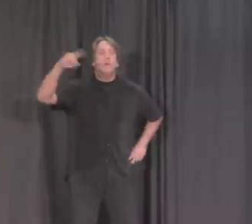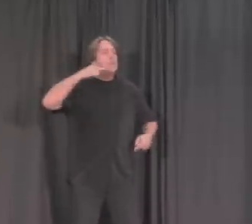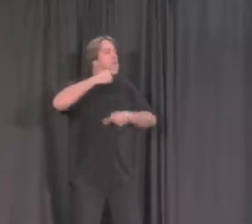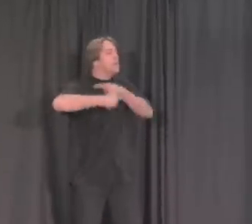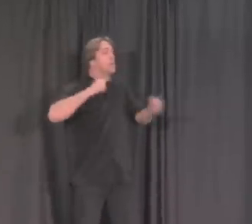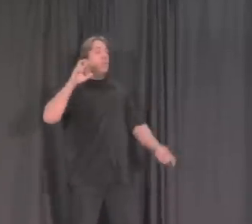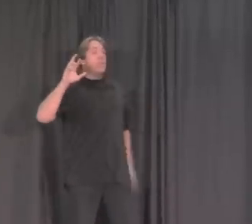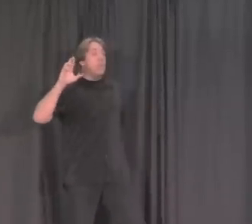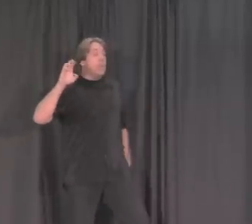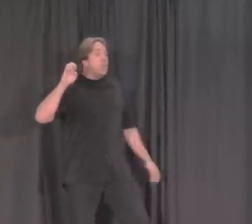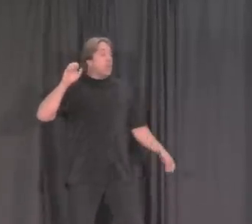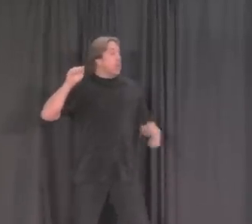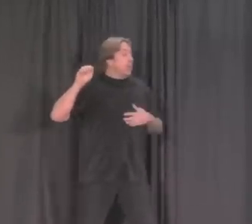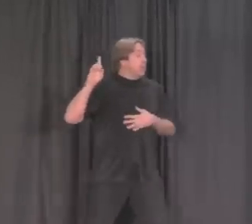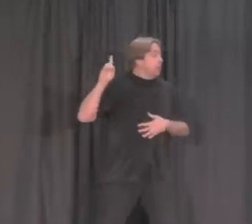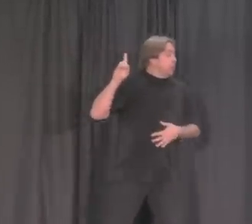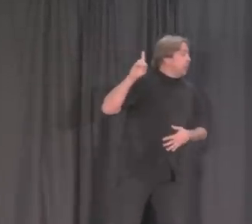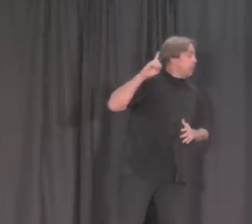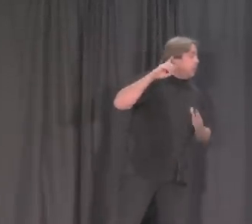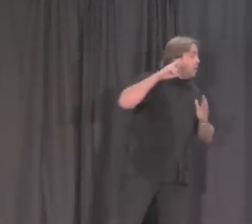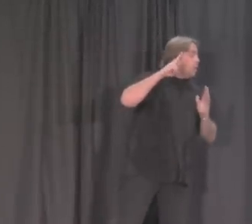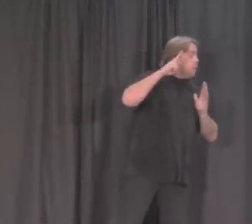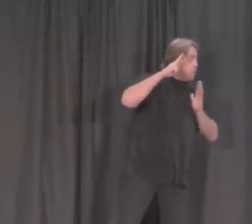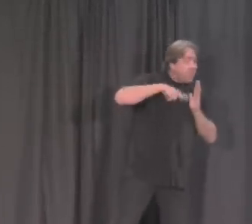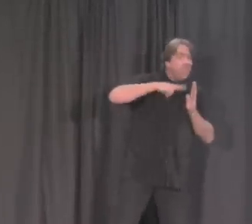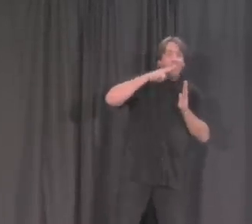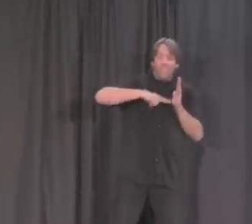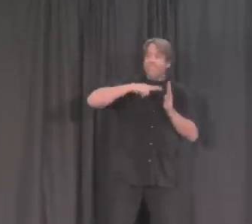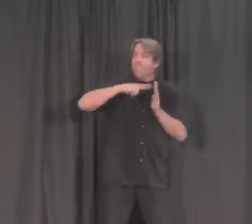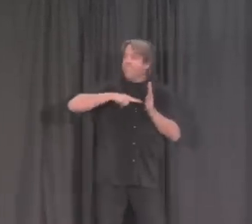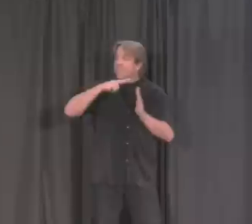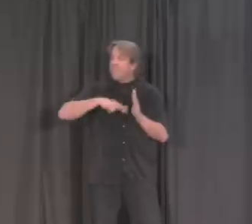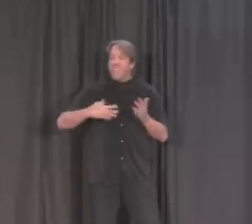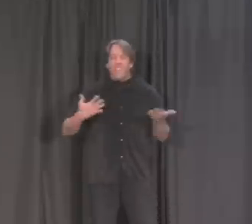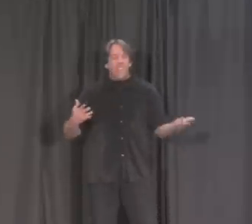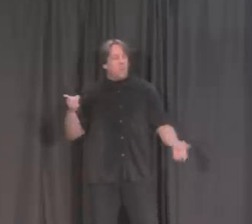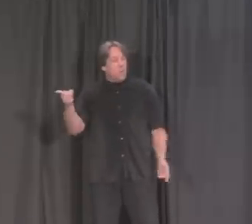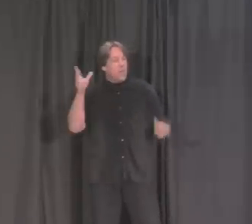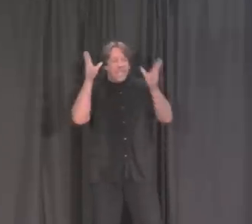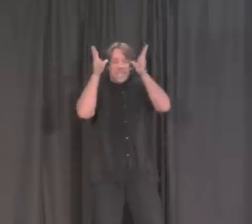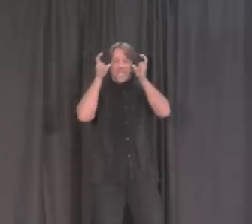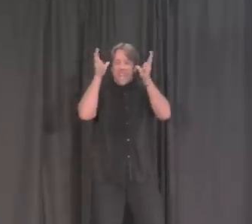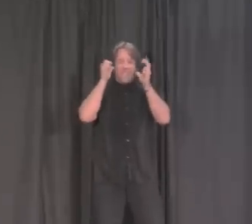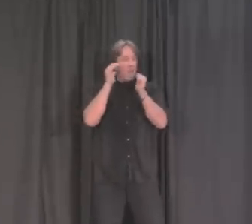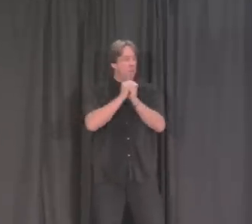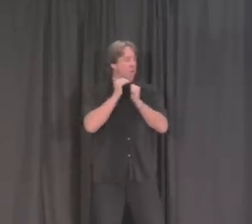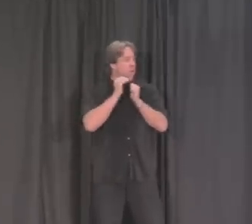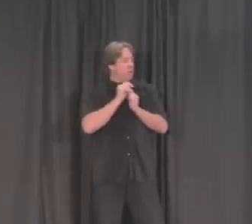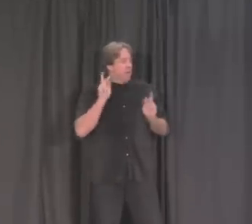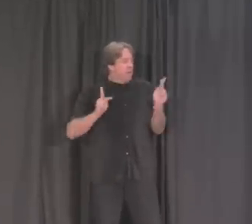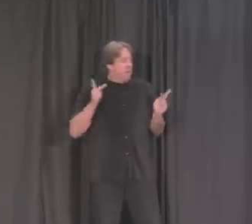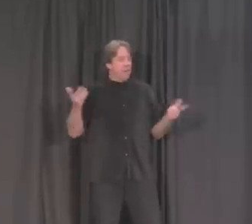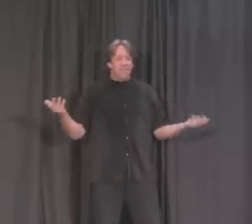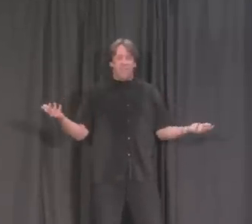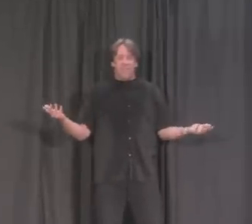Read. How do you say read? Read that. Read? Read? You devil worshiping